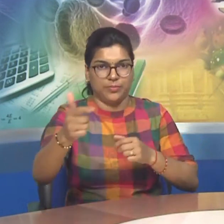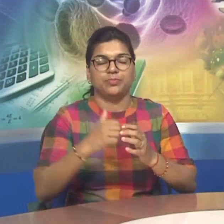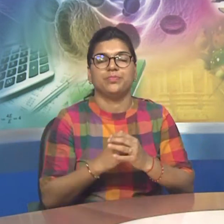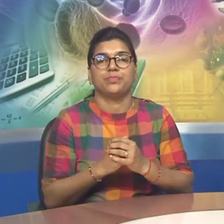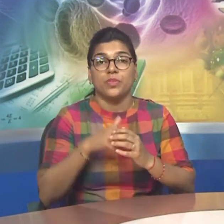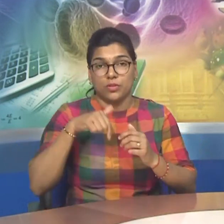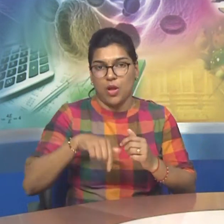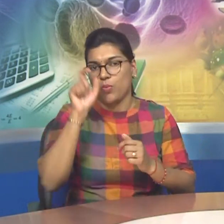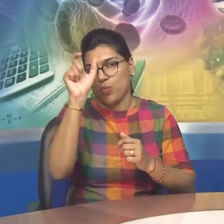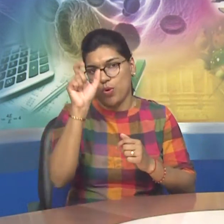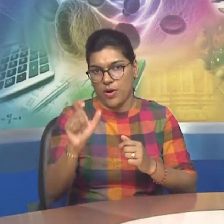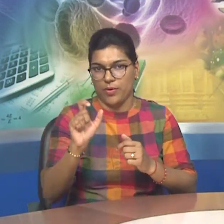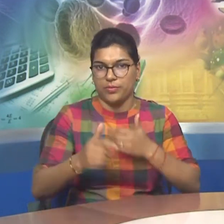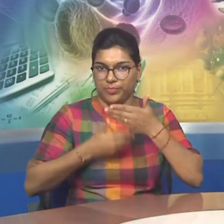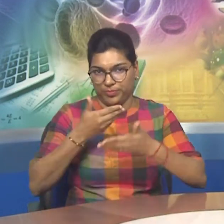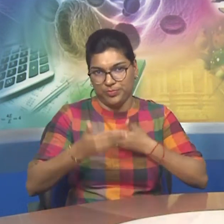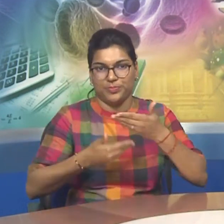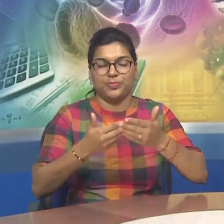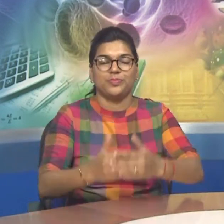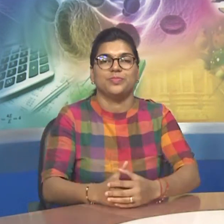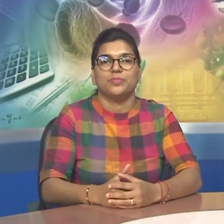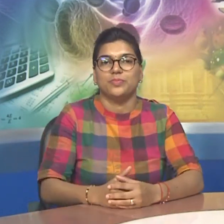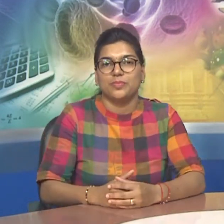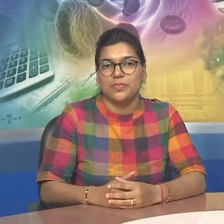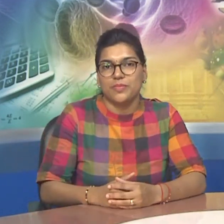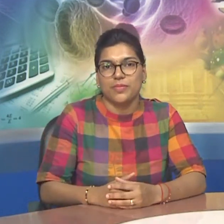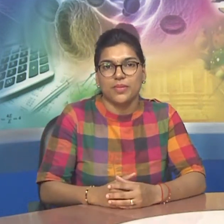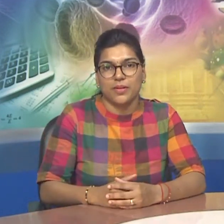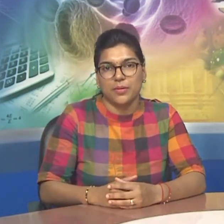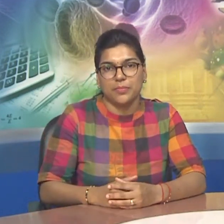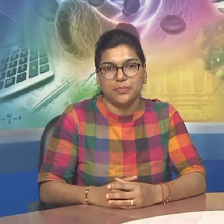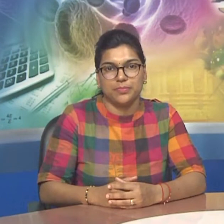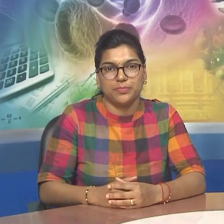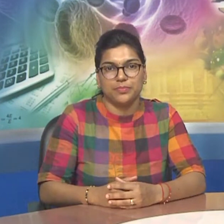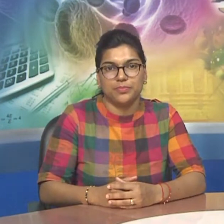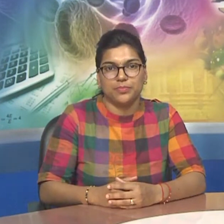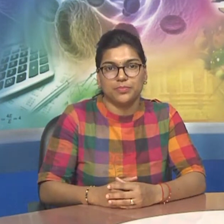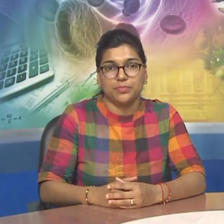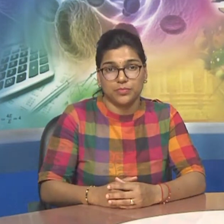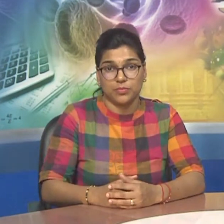After difficult words, we will begin the lesson. Let's get started.